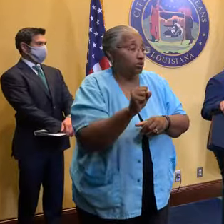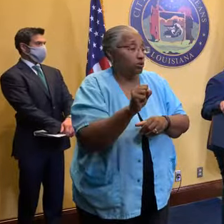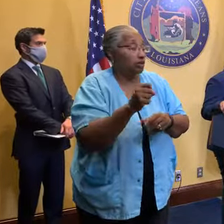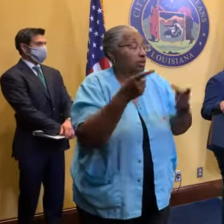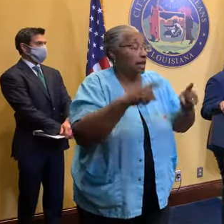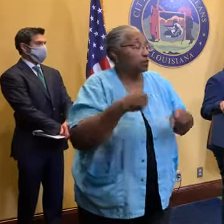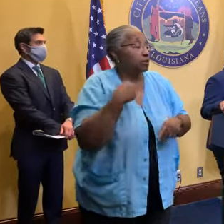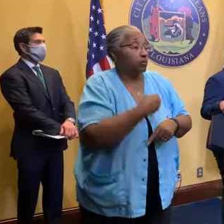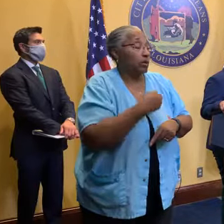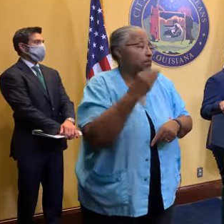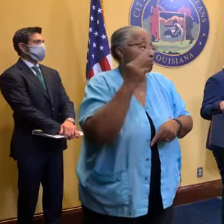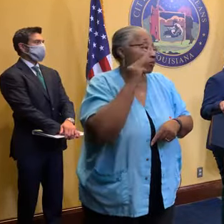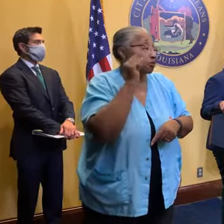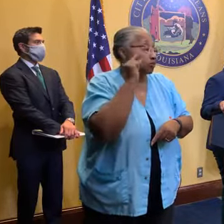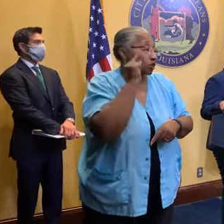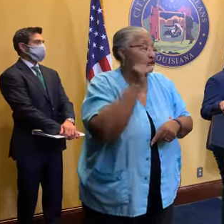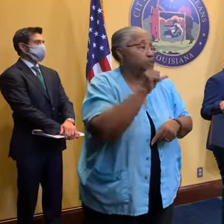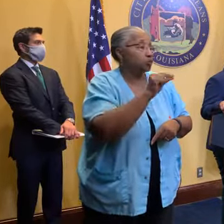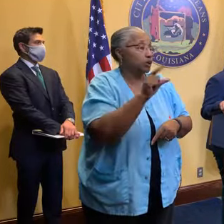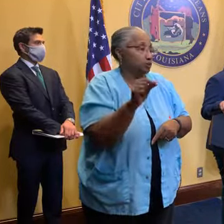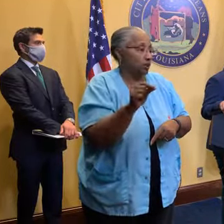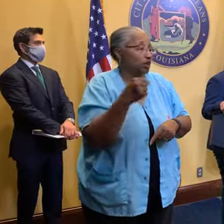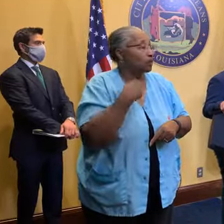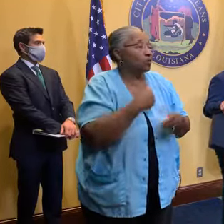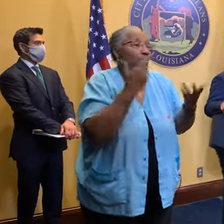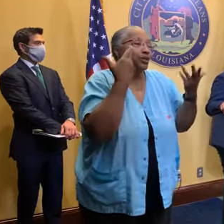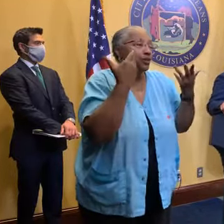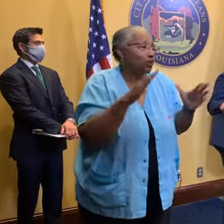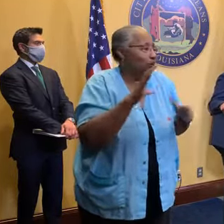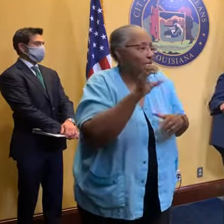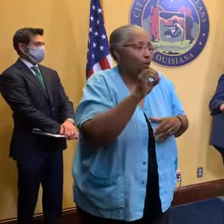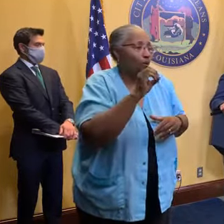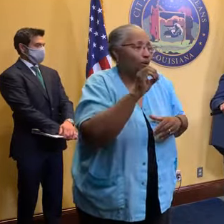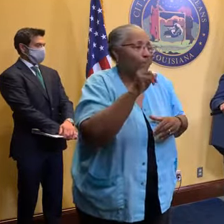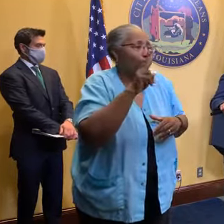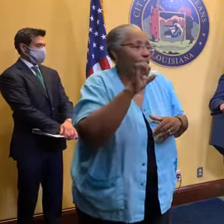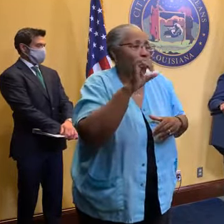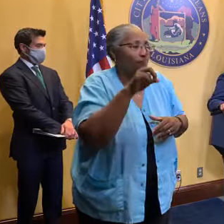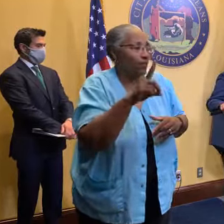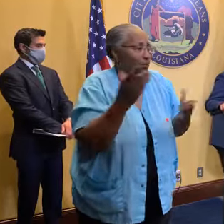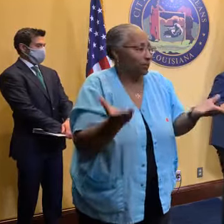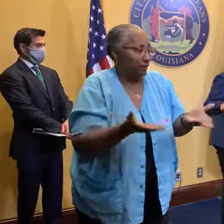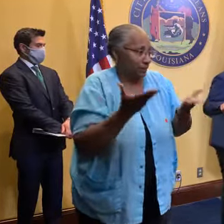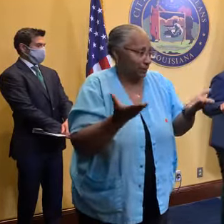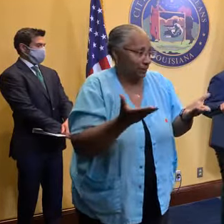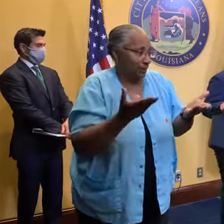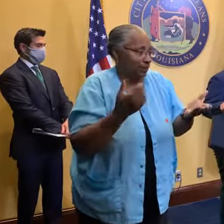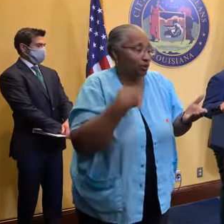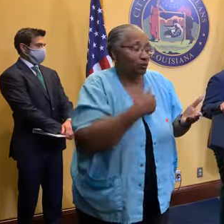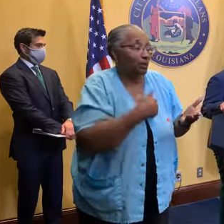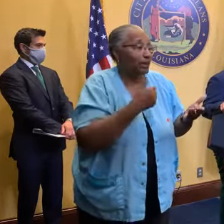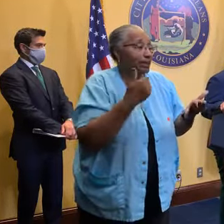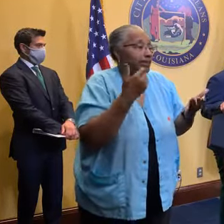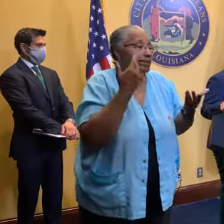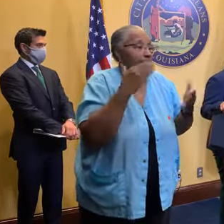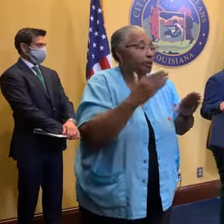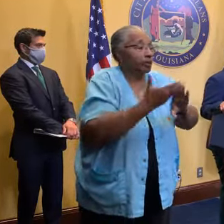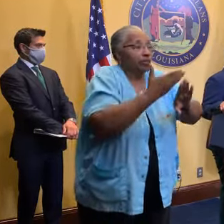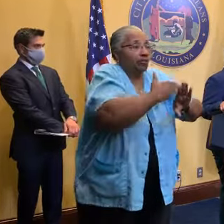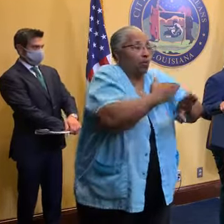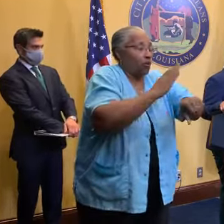2020, we didn't know COVID was in our community. We were not